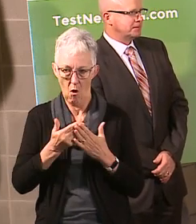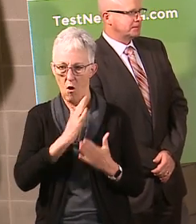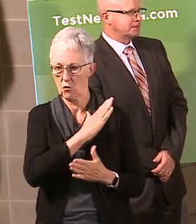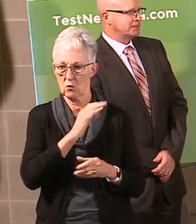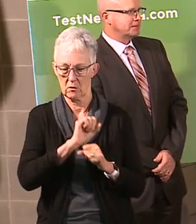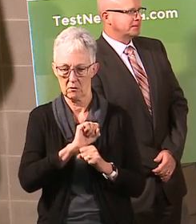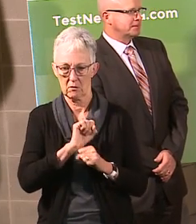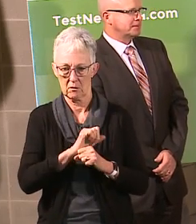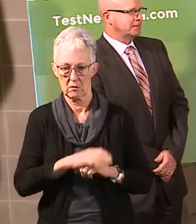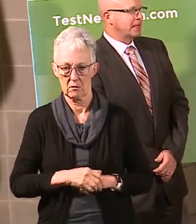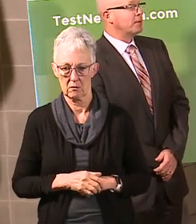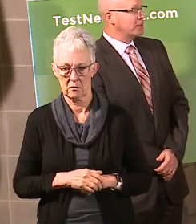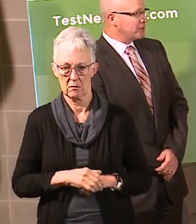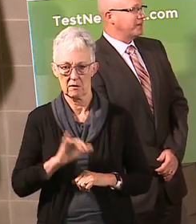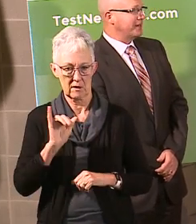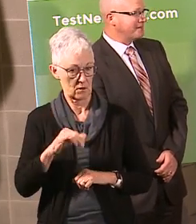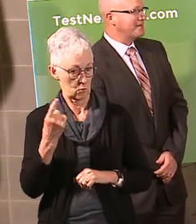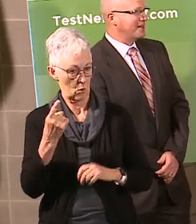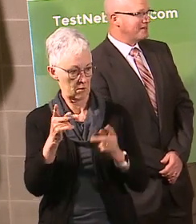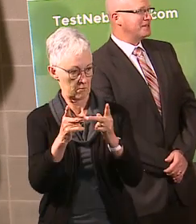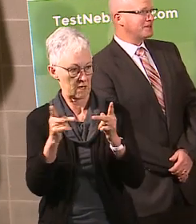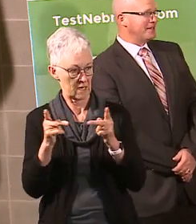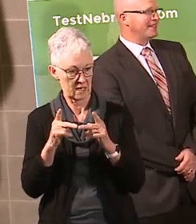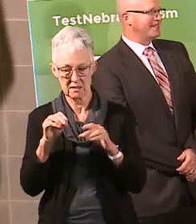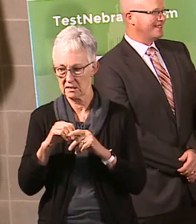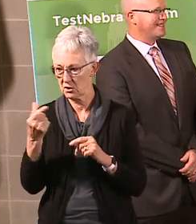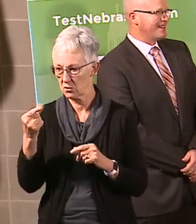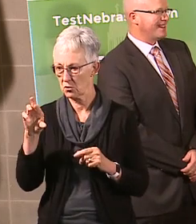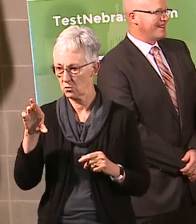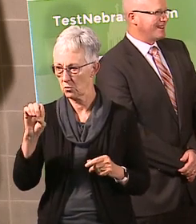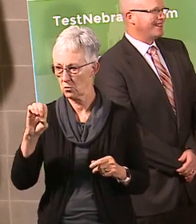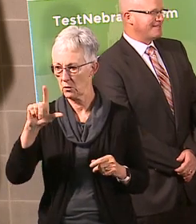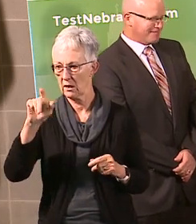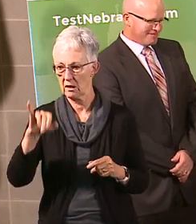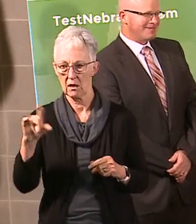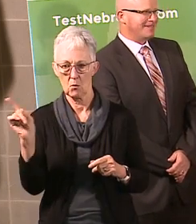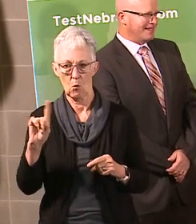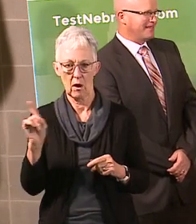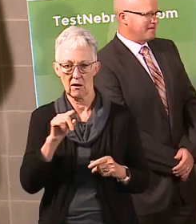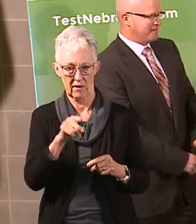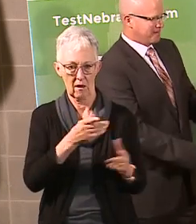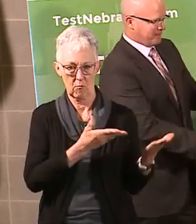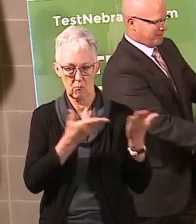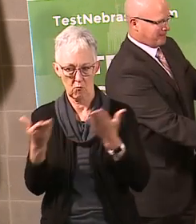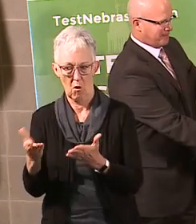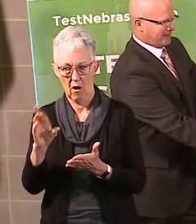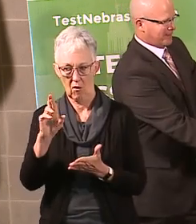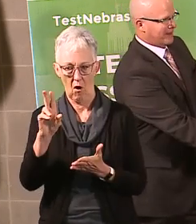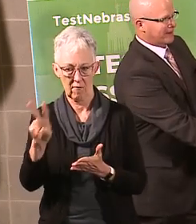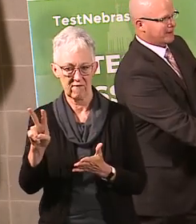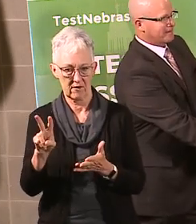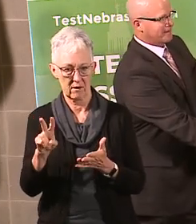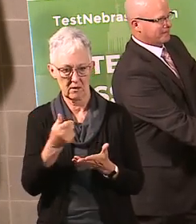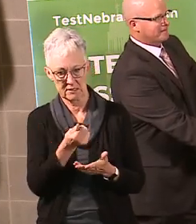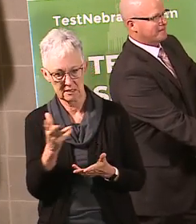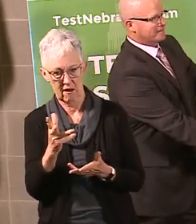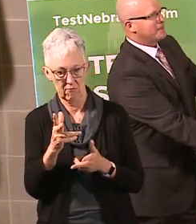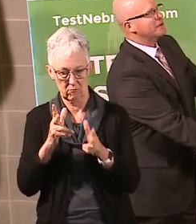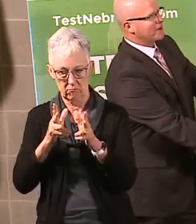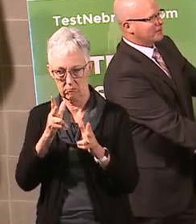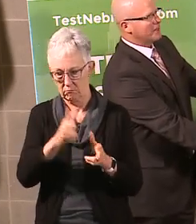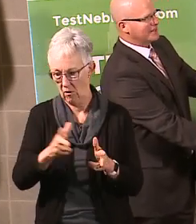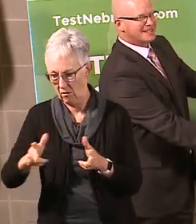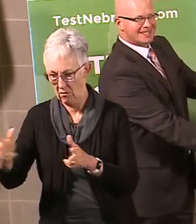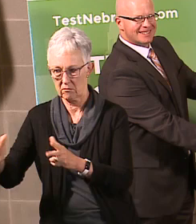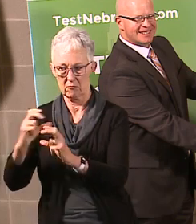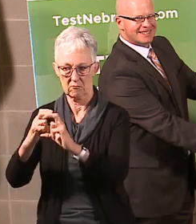you were talking about, wasn't that Greeley? It was Greeley. It was Greeley where they, yeah, it was very impressive what they did there, so thank you very much on behalf of all your members.